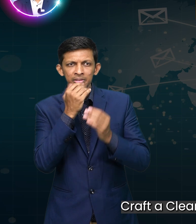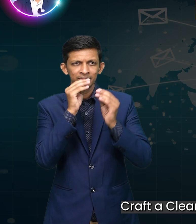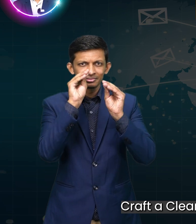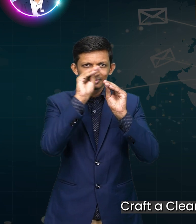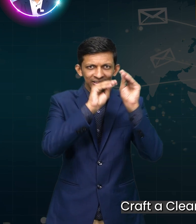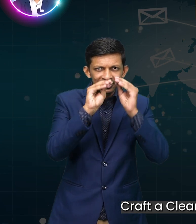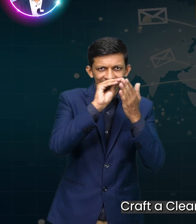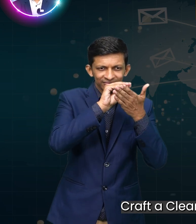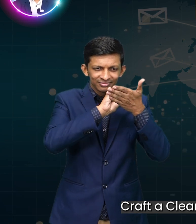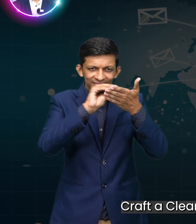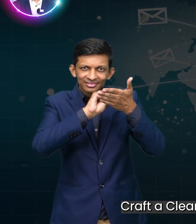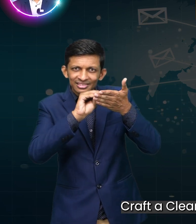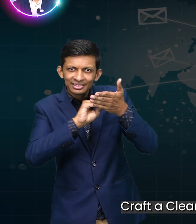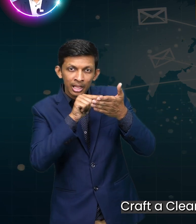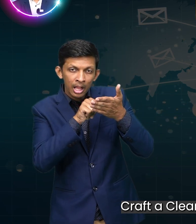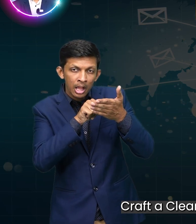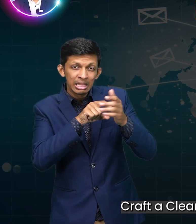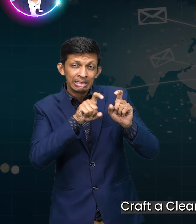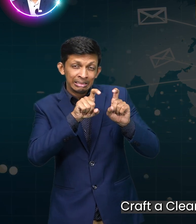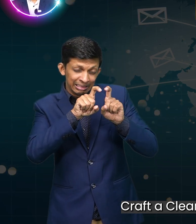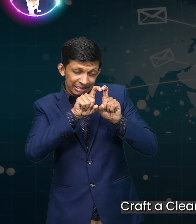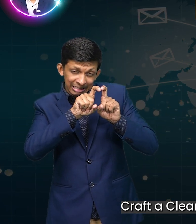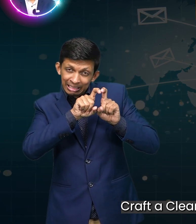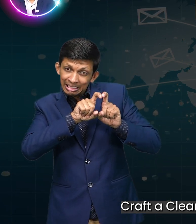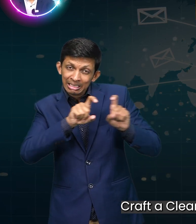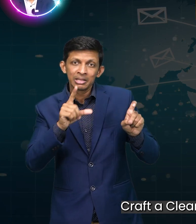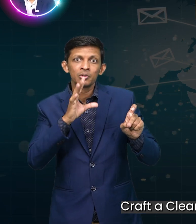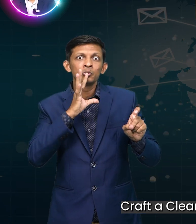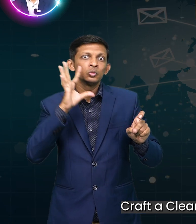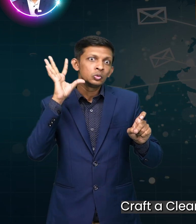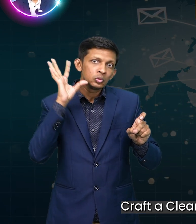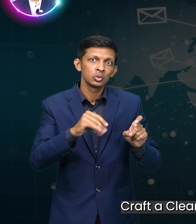Craft a clear and relevant subject line.